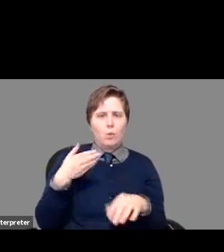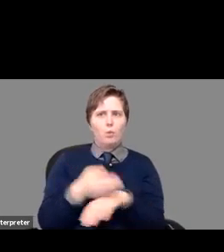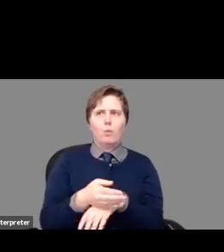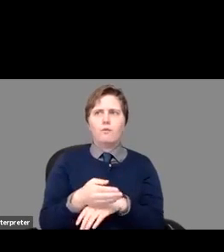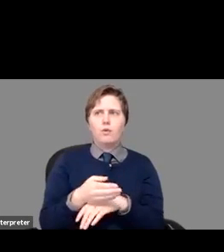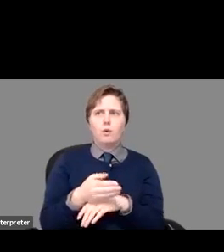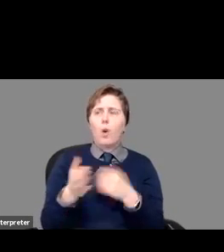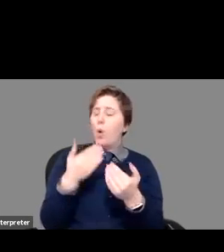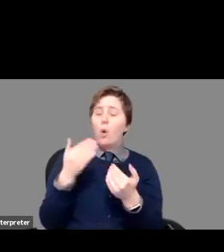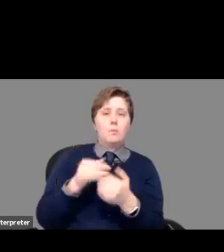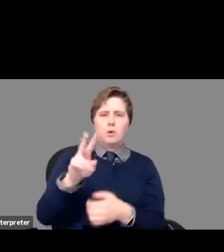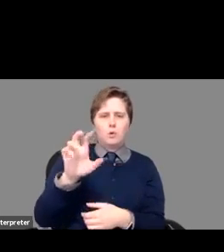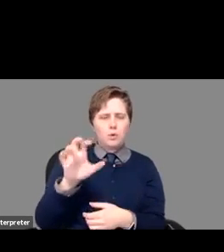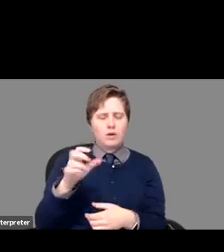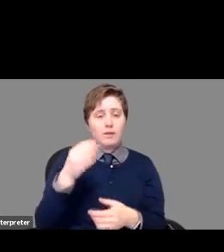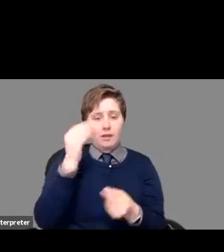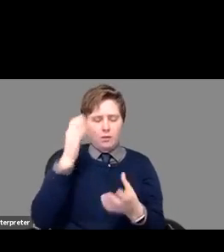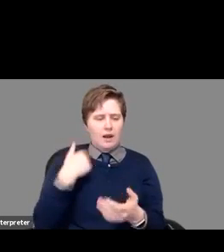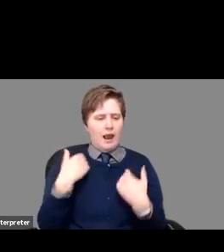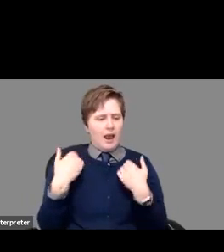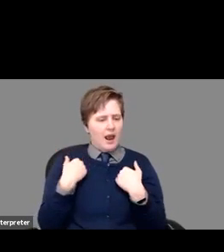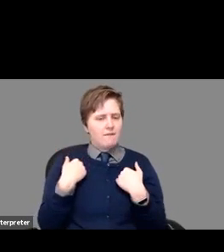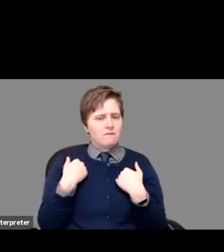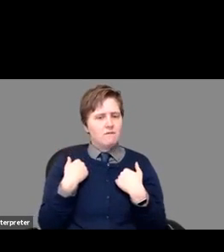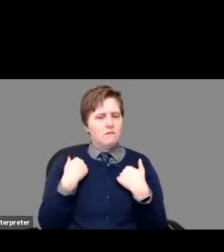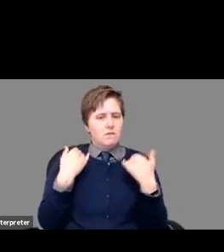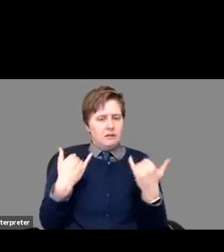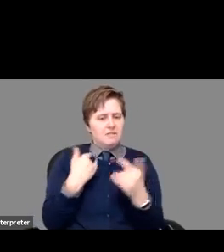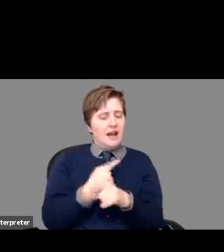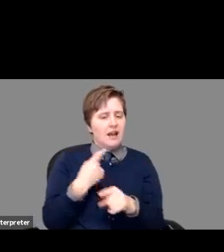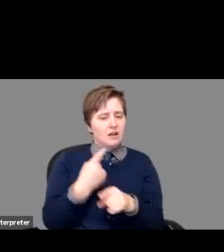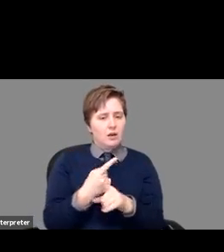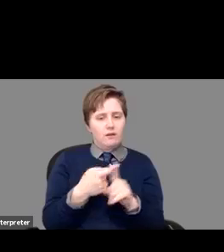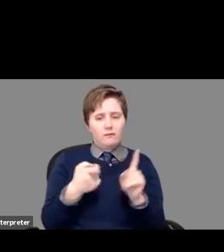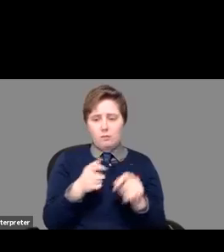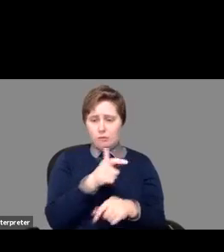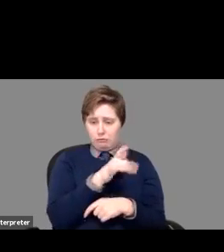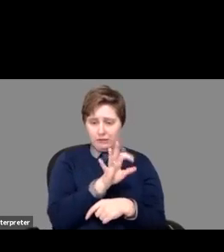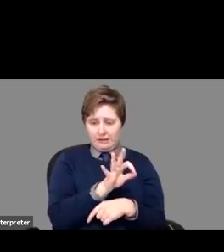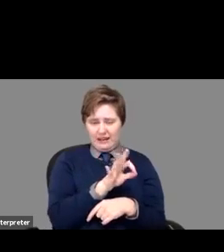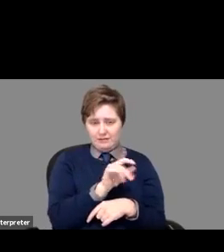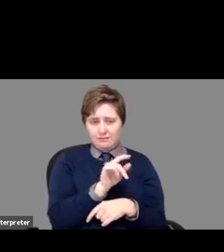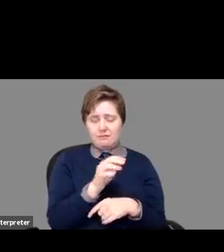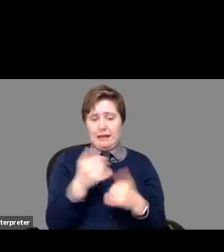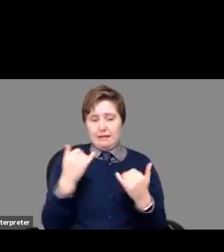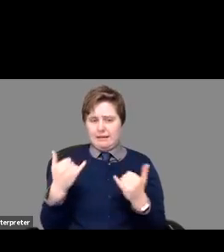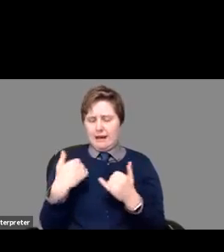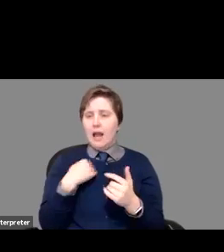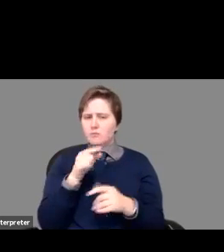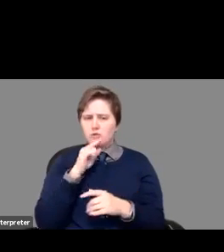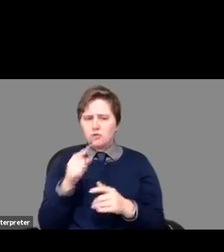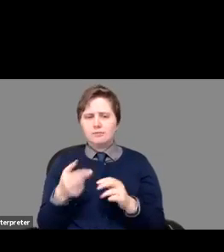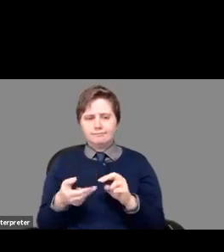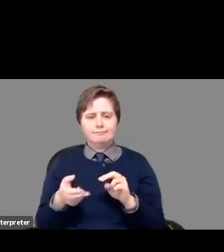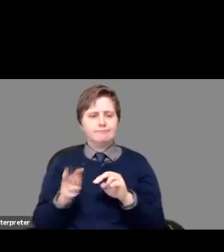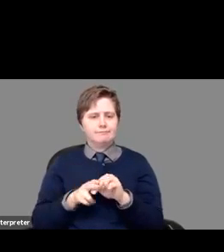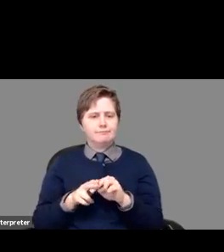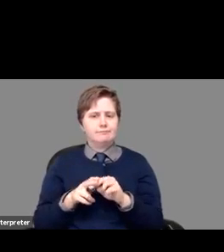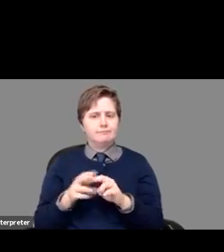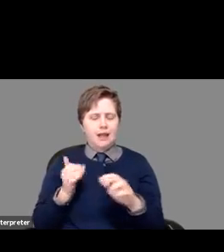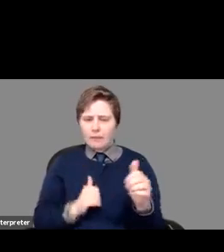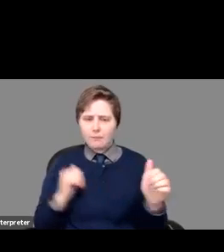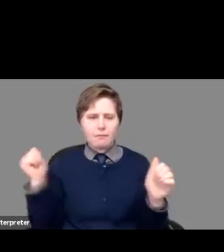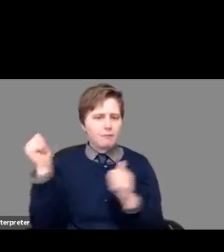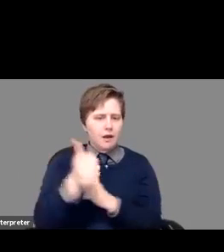of fact, the data that I have that is accurate is from the 29th, and as of today, I'm sure we have